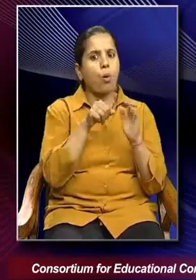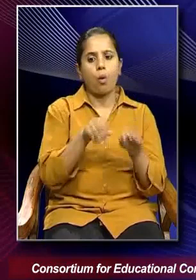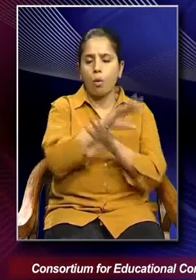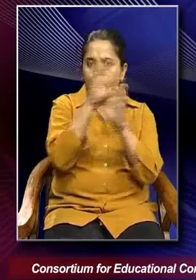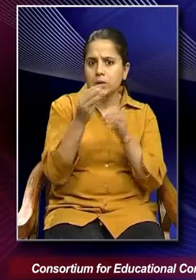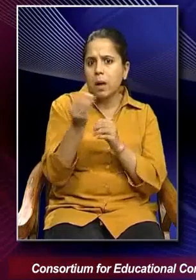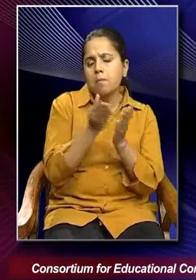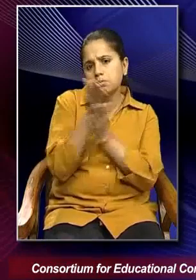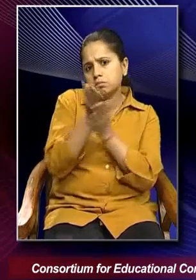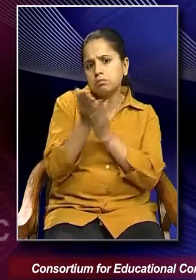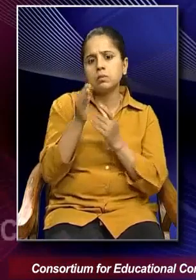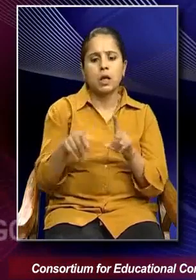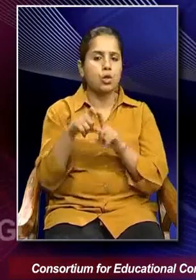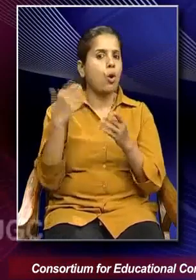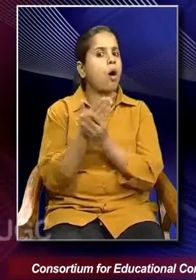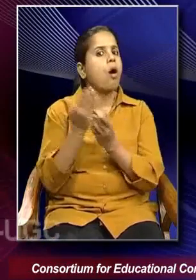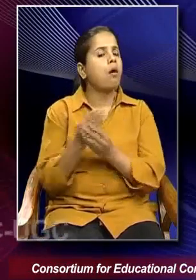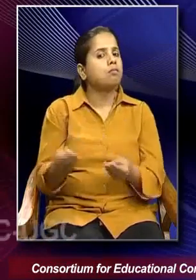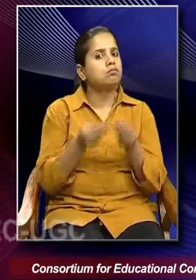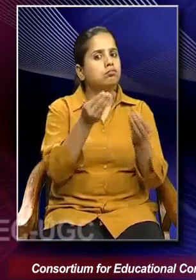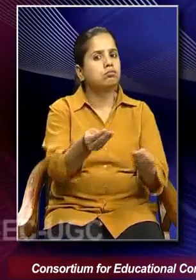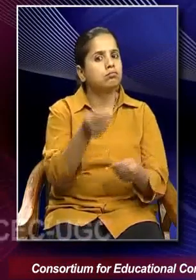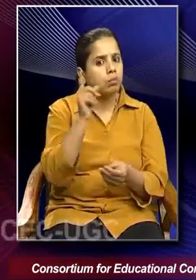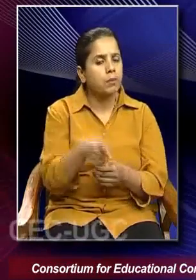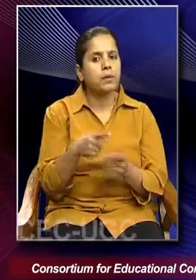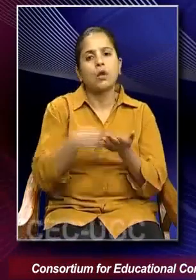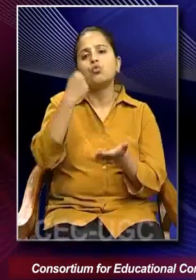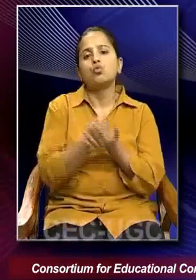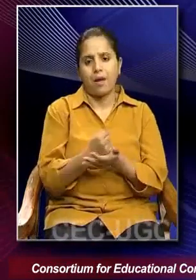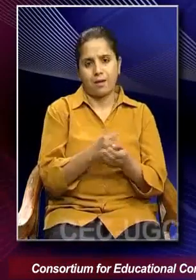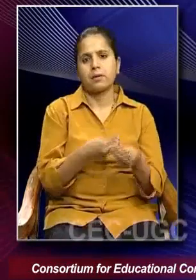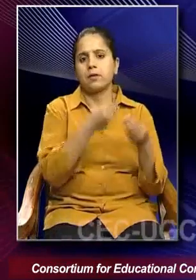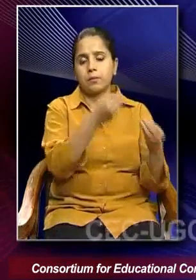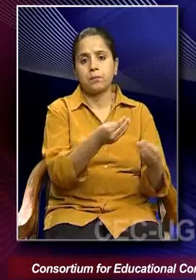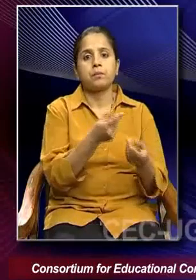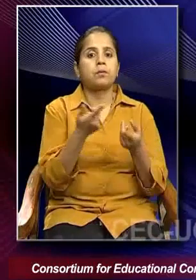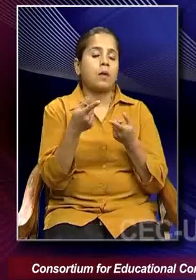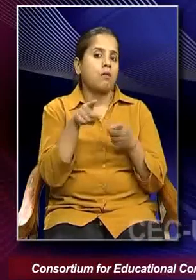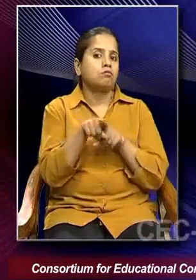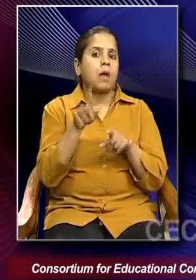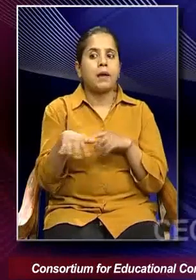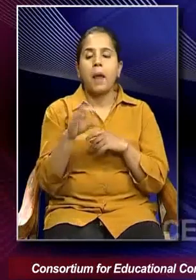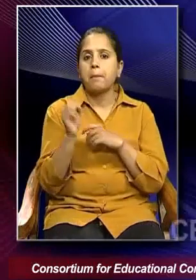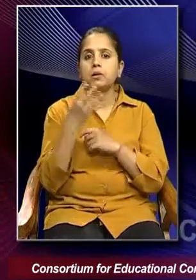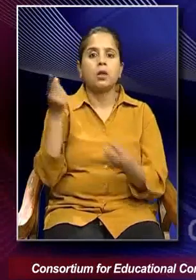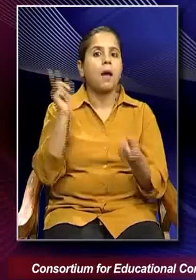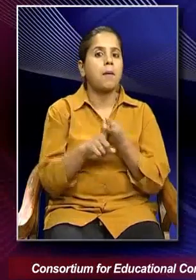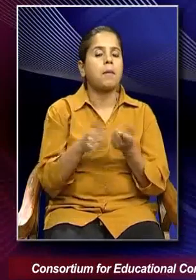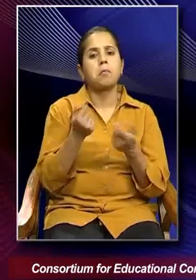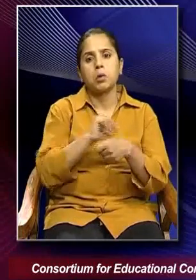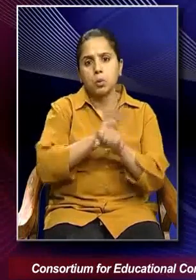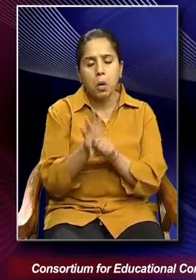certain documented rights, so that in cases of emergencies, maybe